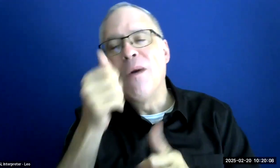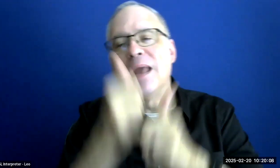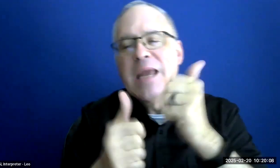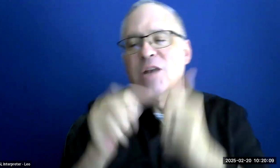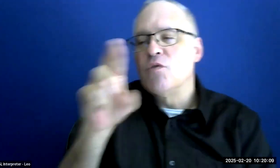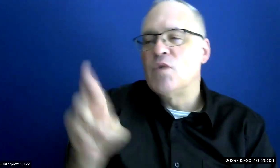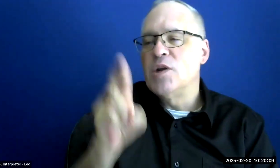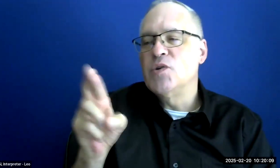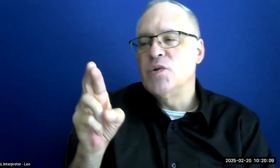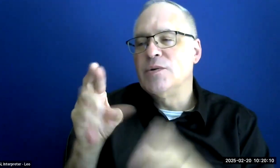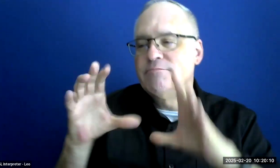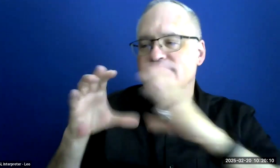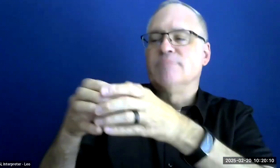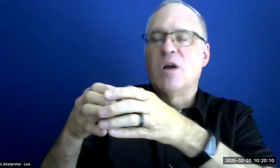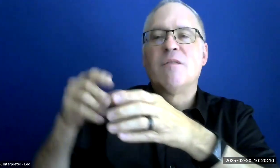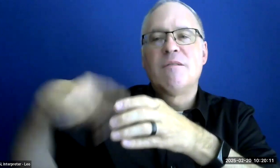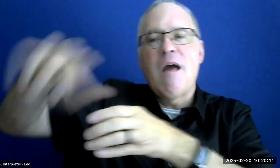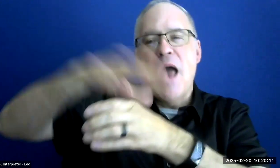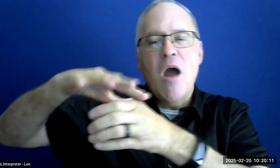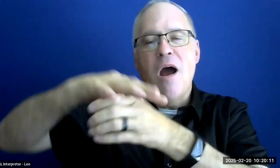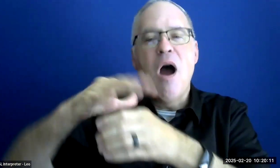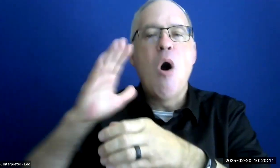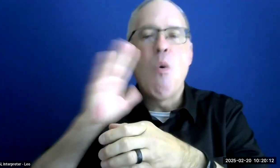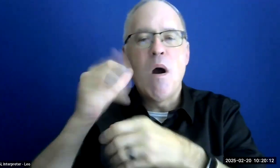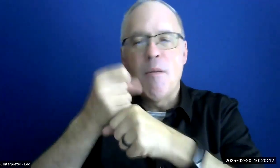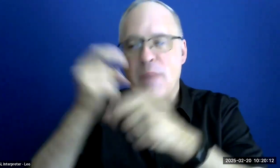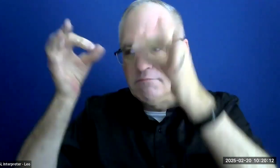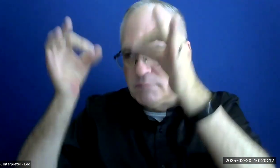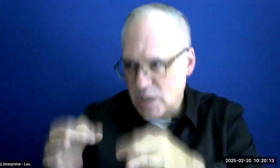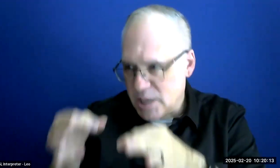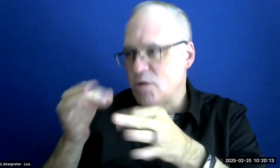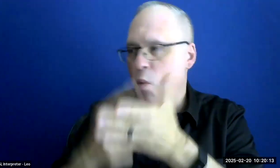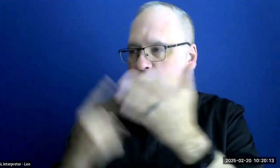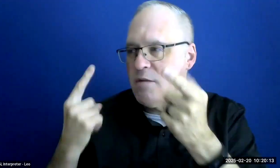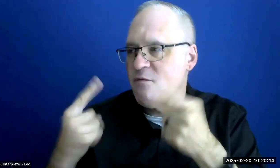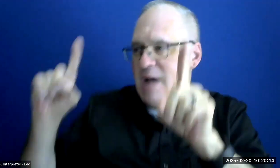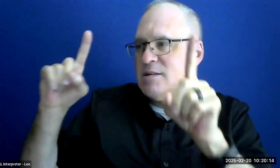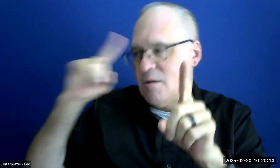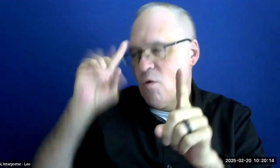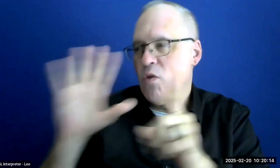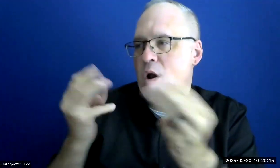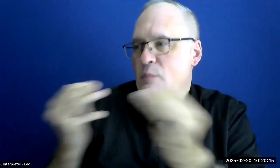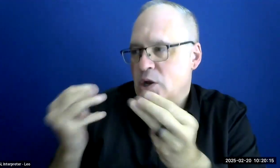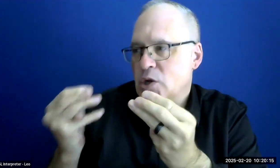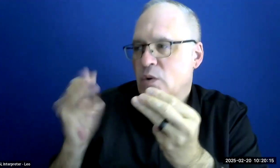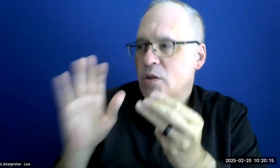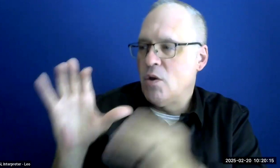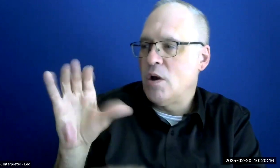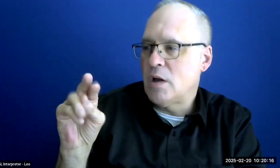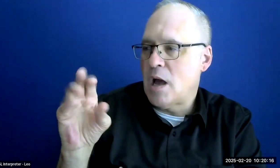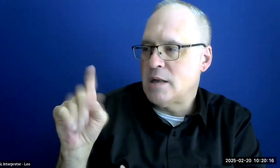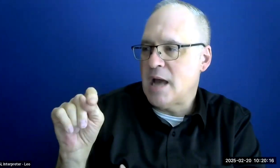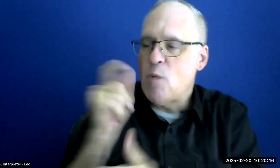will have the authority to maximize the effectiveness of its mission and ministry in its context by adapting portions of the Book of